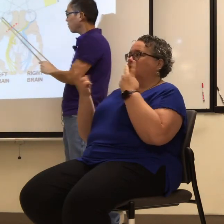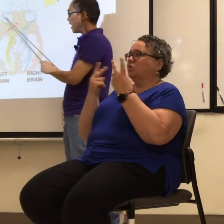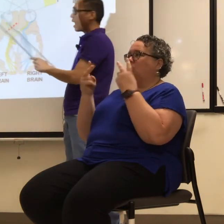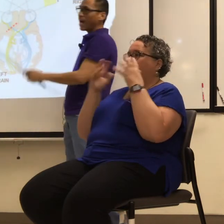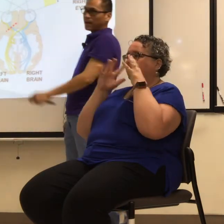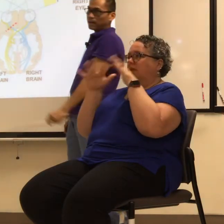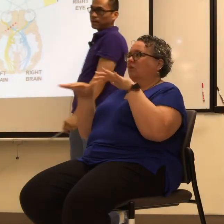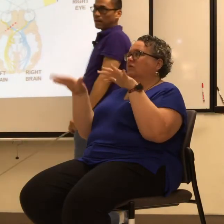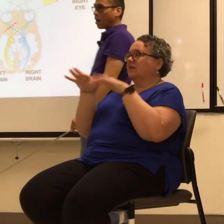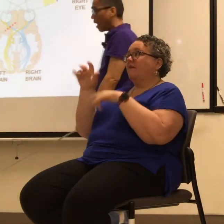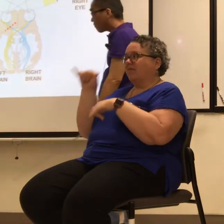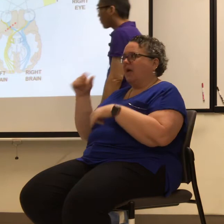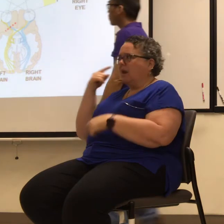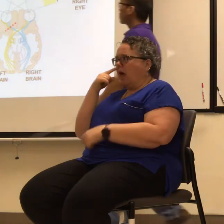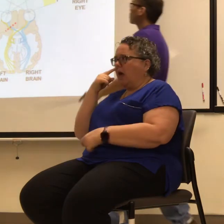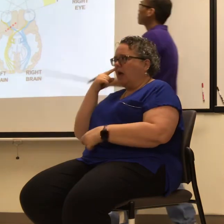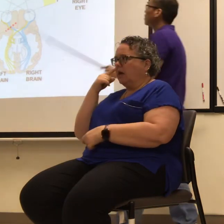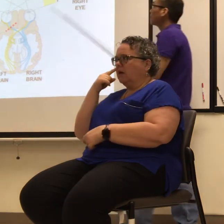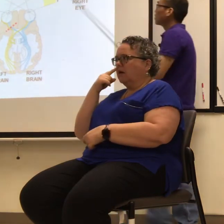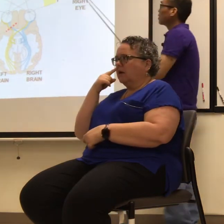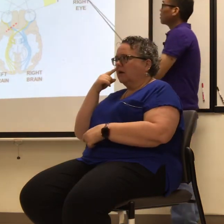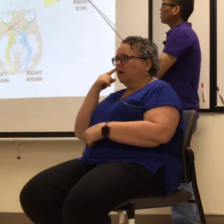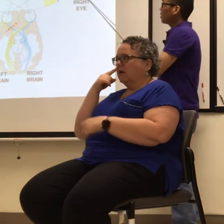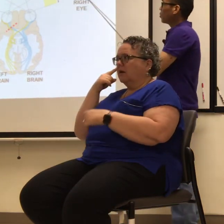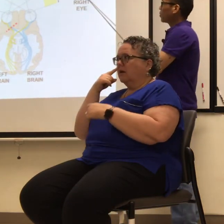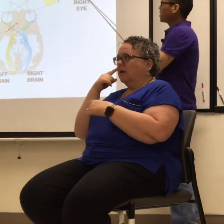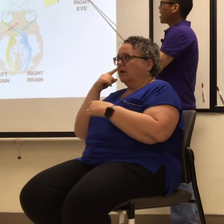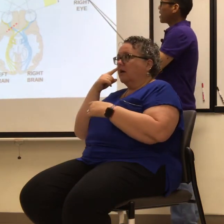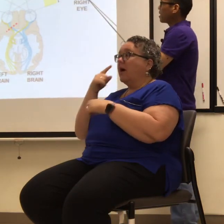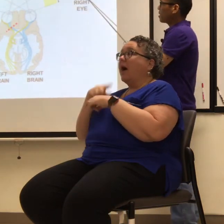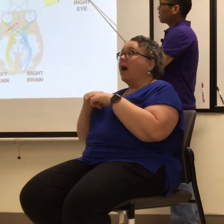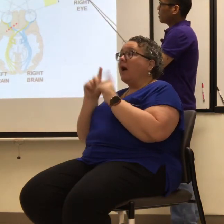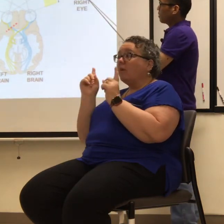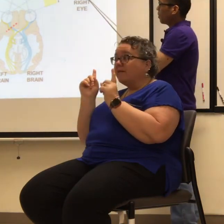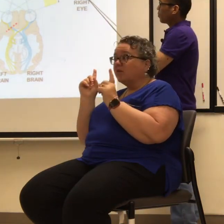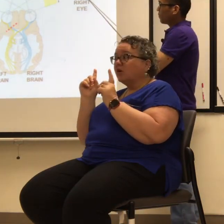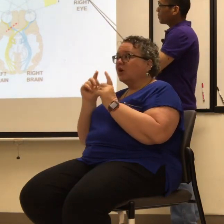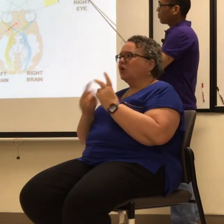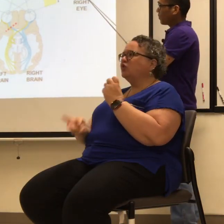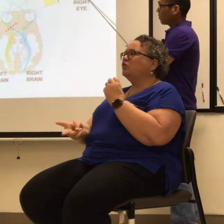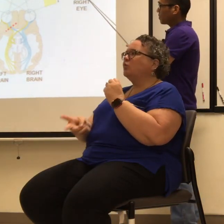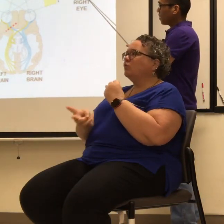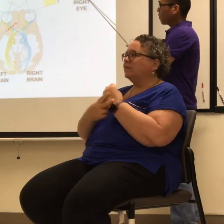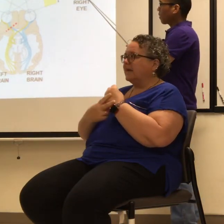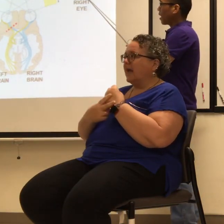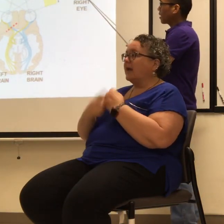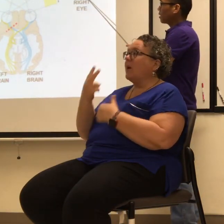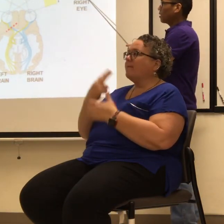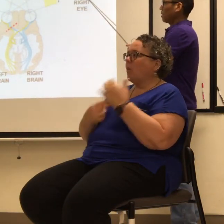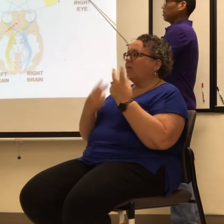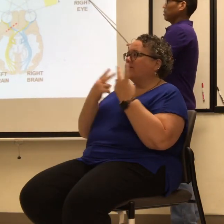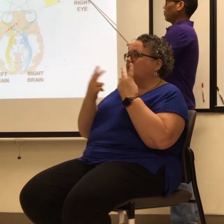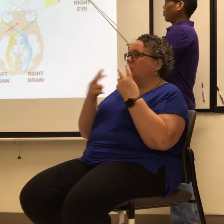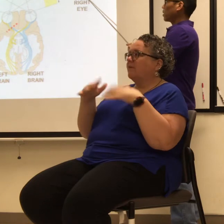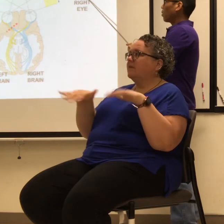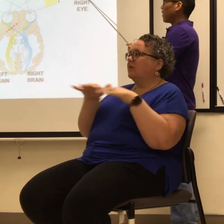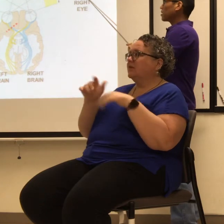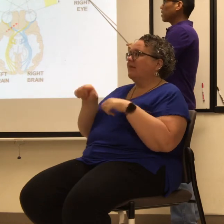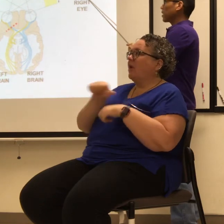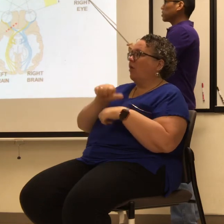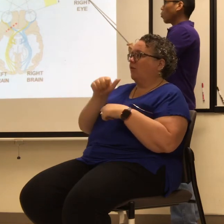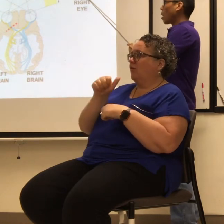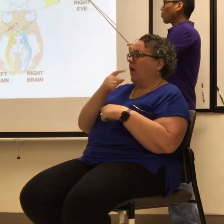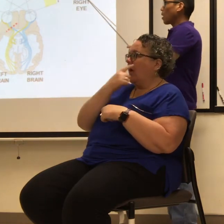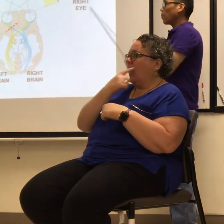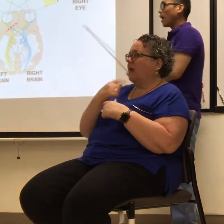fields of that eye. However, you retain both visual fields in the other eye. You want to know what